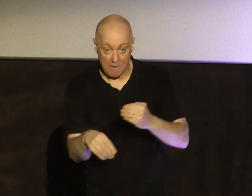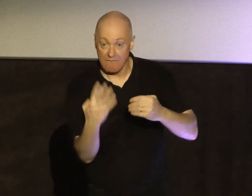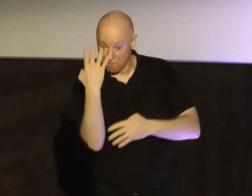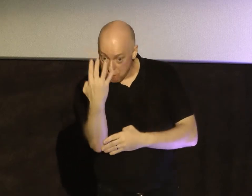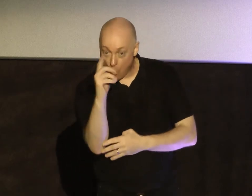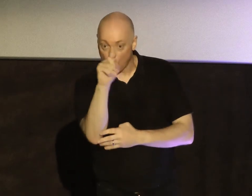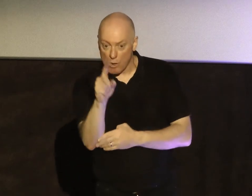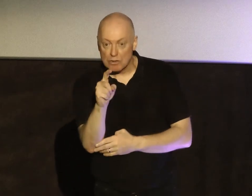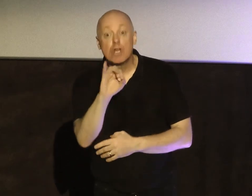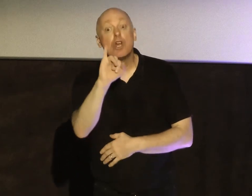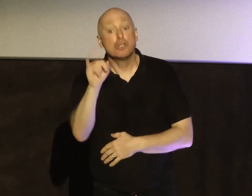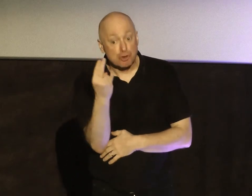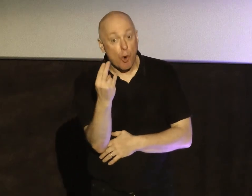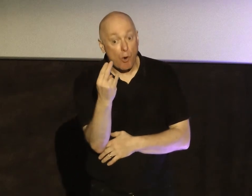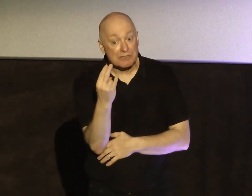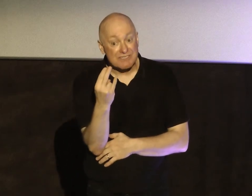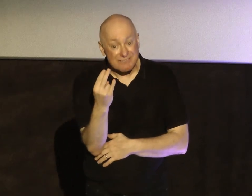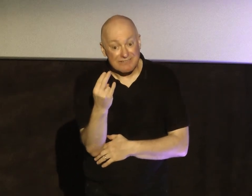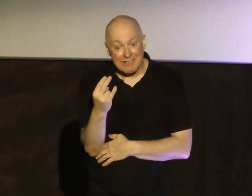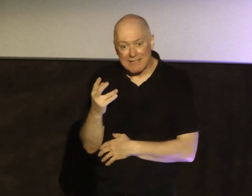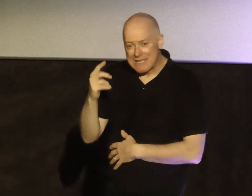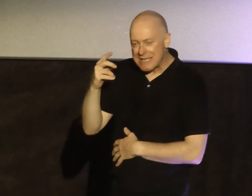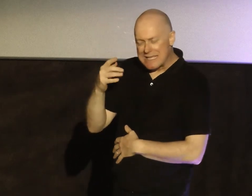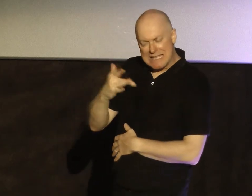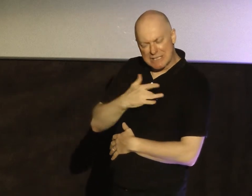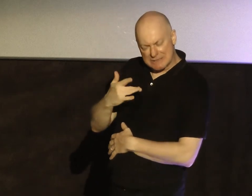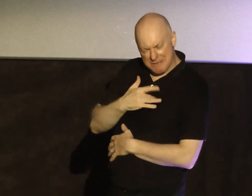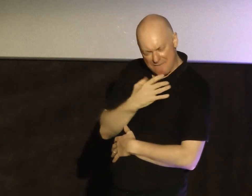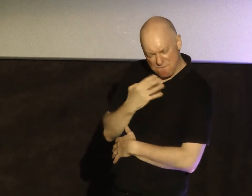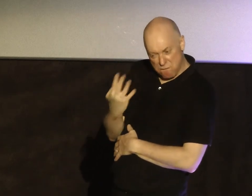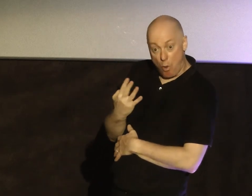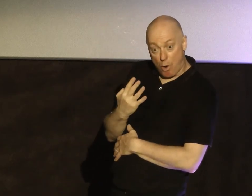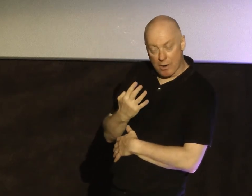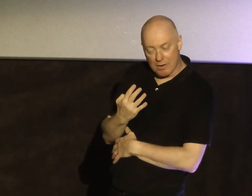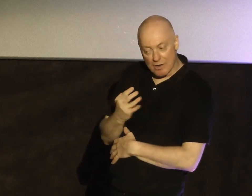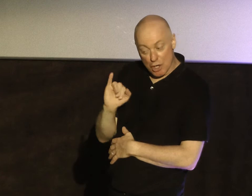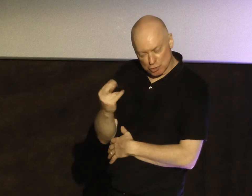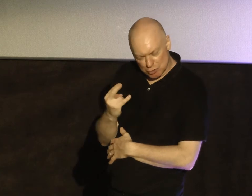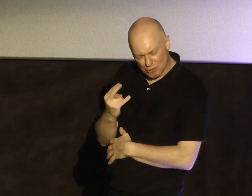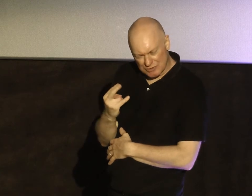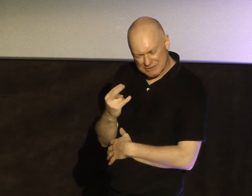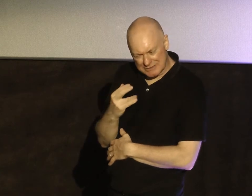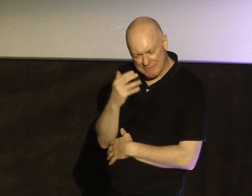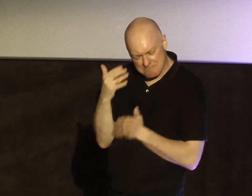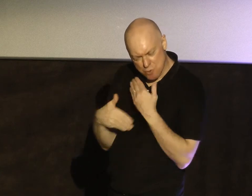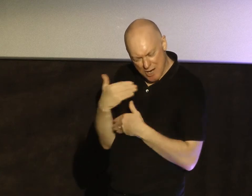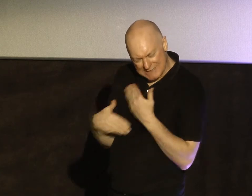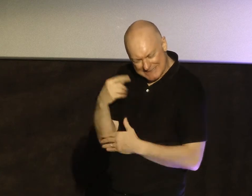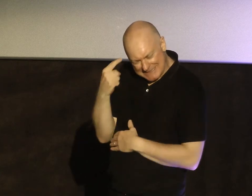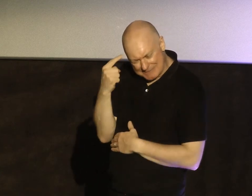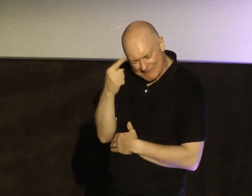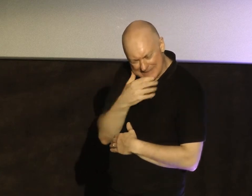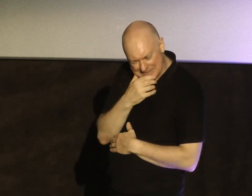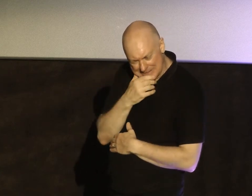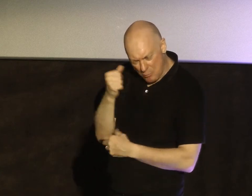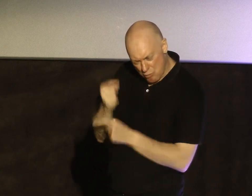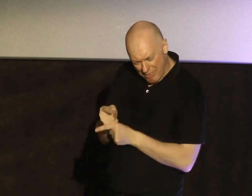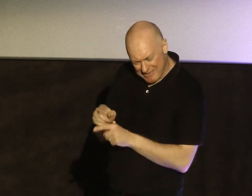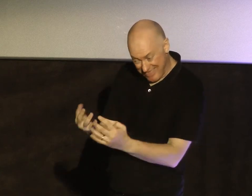that Joseph is asking in his heart. 4 questions Joseph is processing as his brothers are before him. He sees